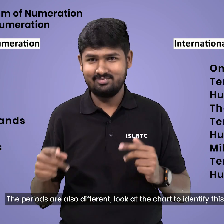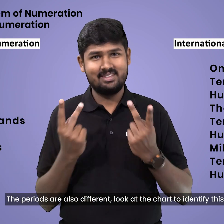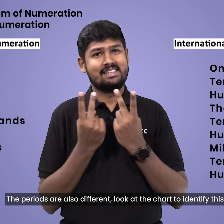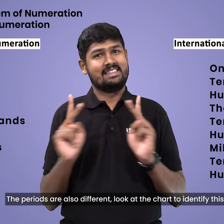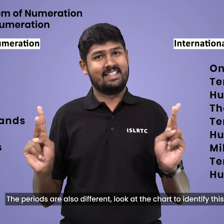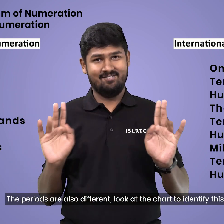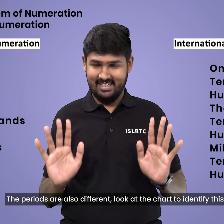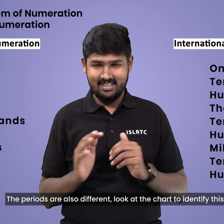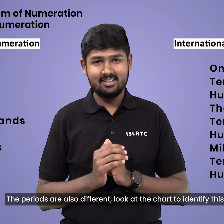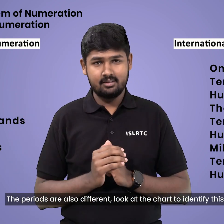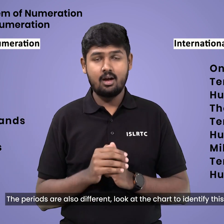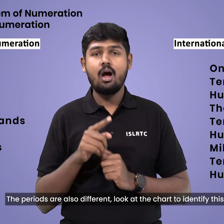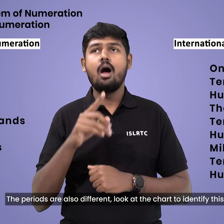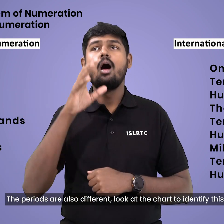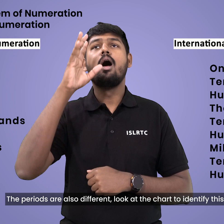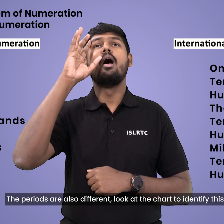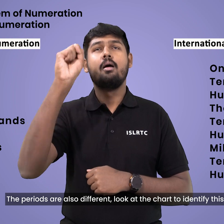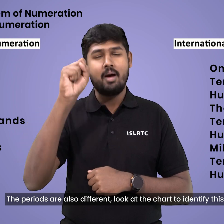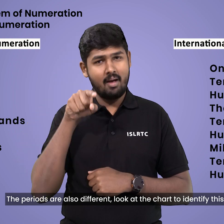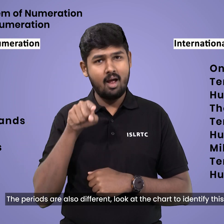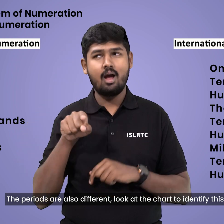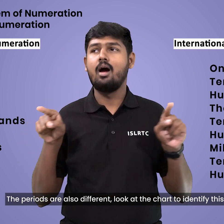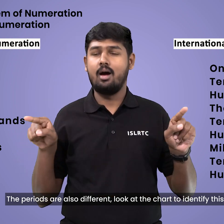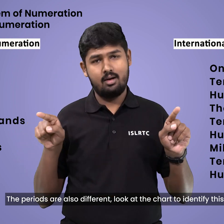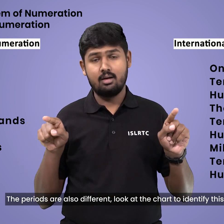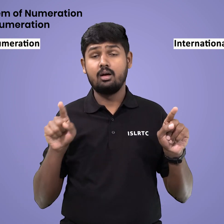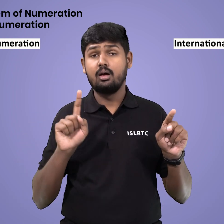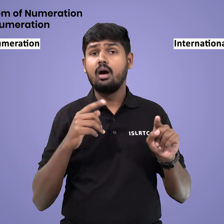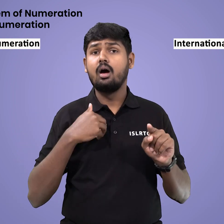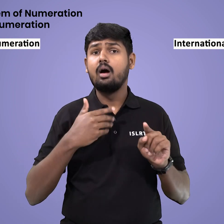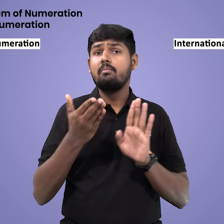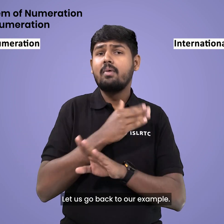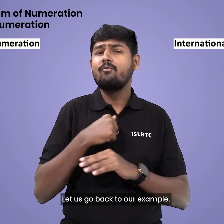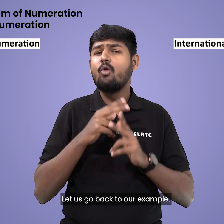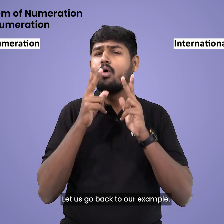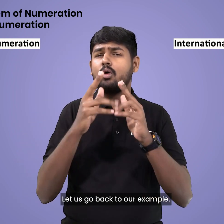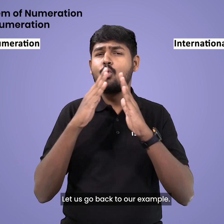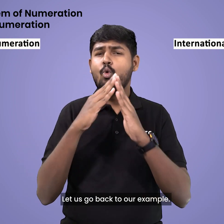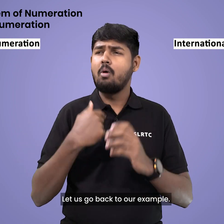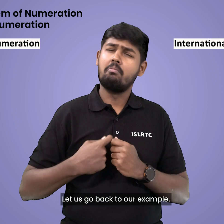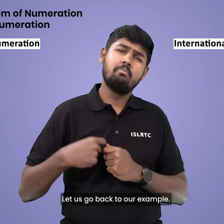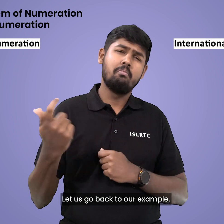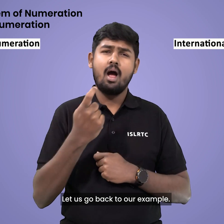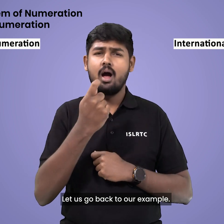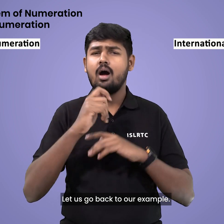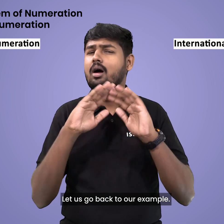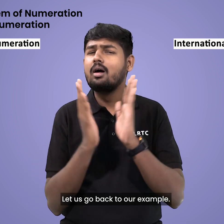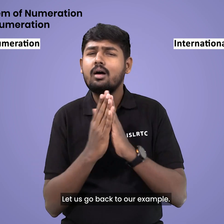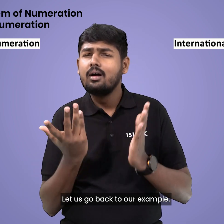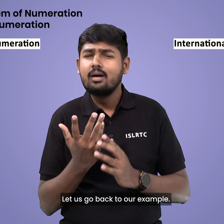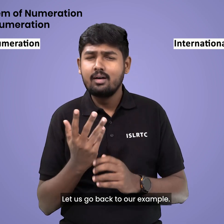The periods are also different. Look at the chart to identify this. Let us go back to our example.